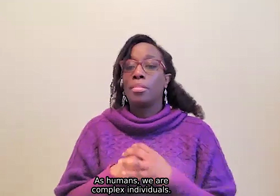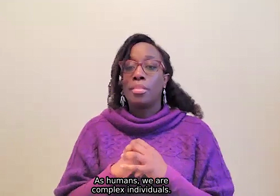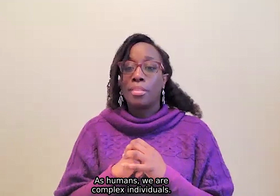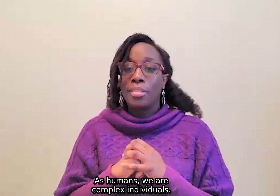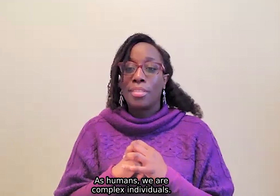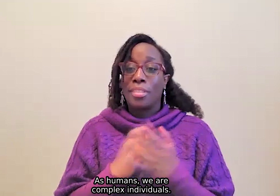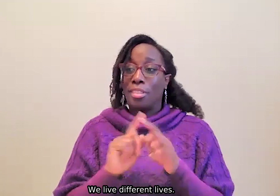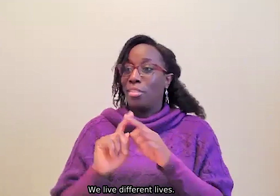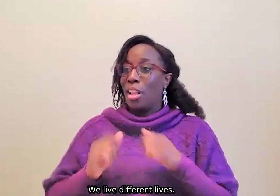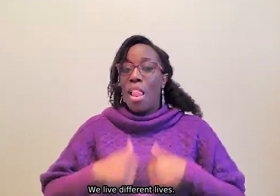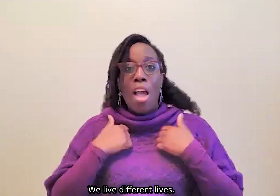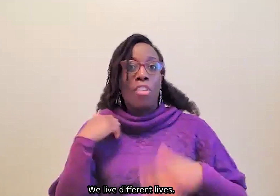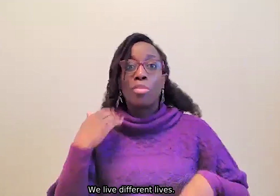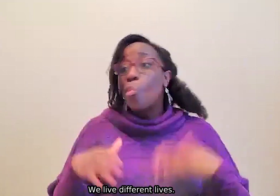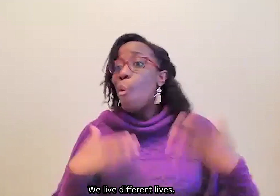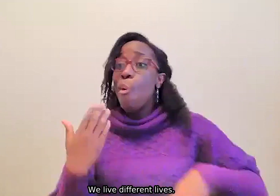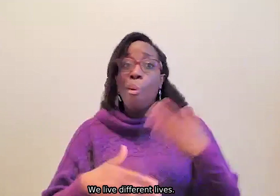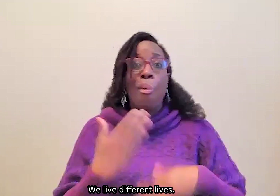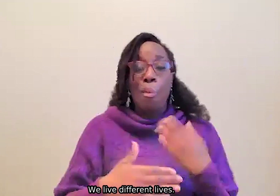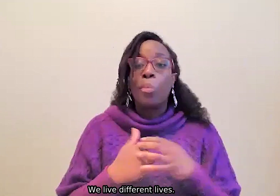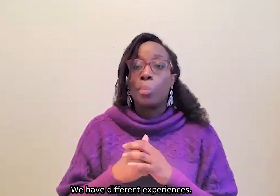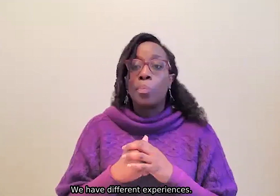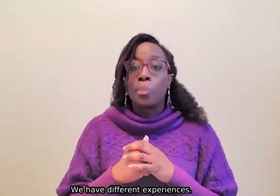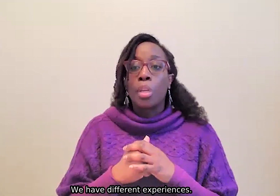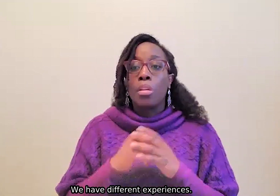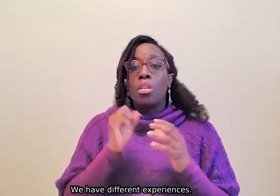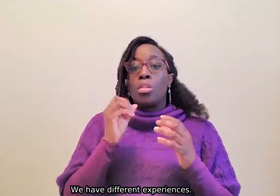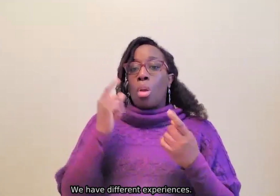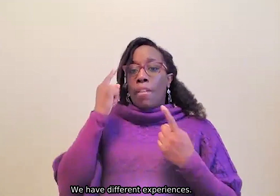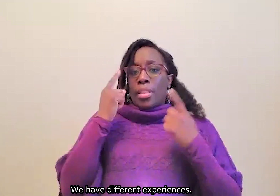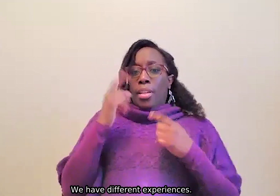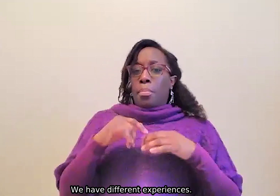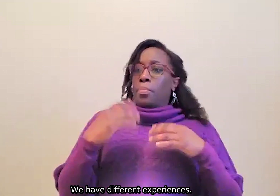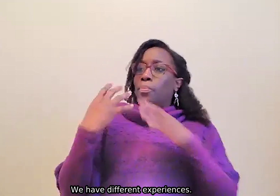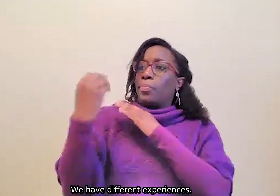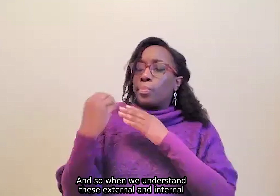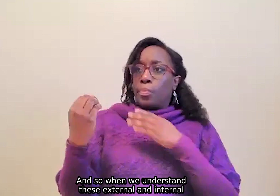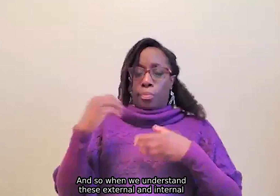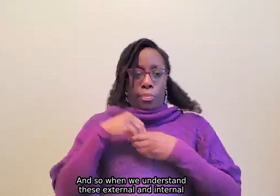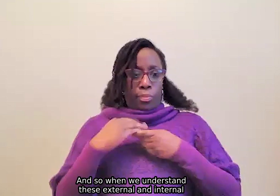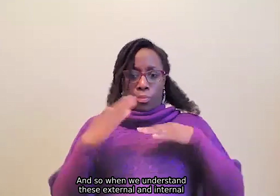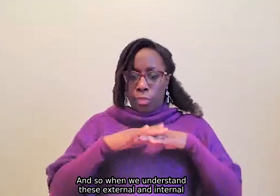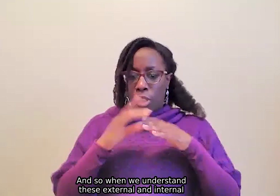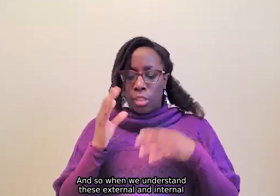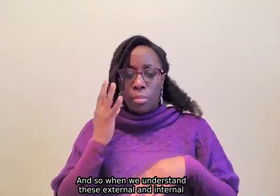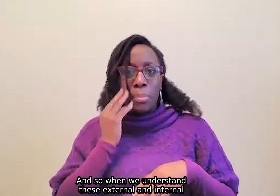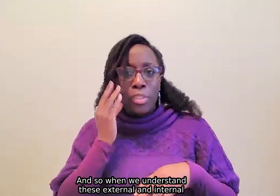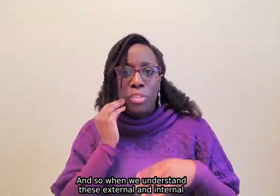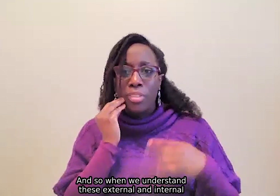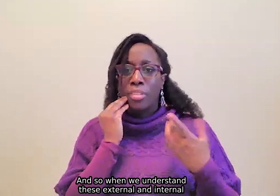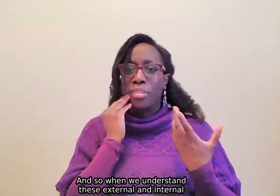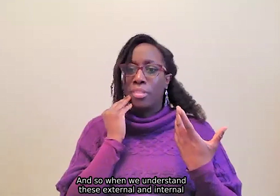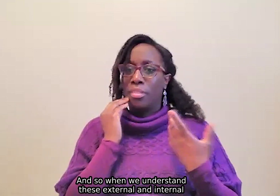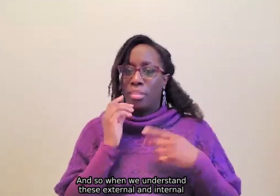complex individuals. We live different lives. We have different experiences. And so when we